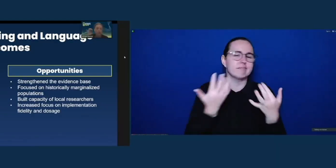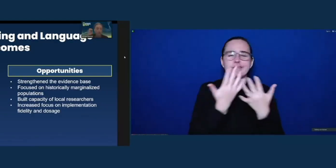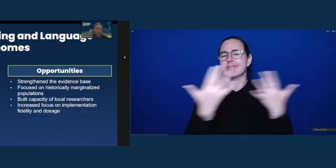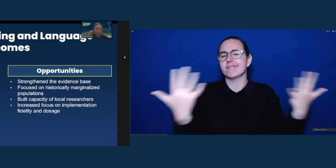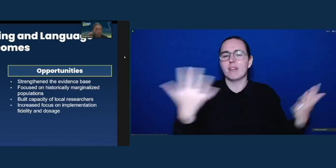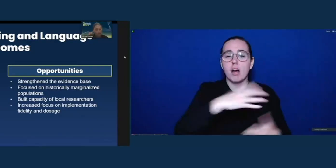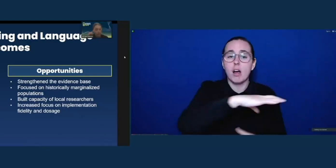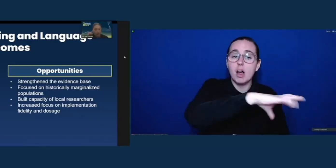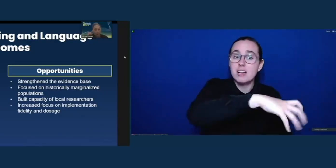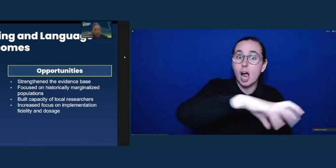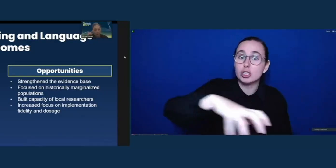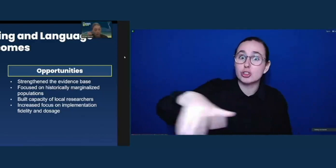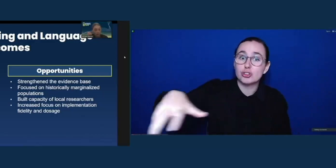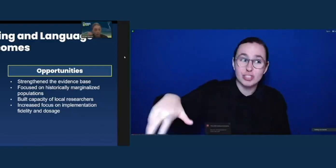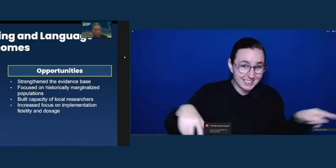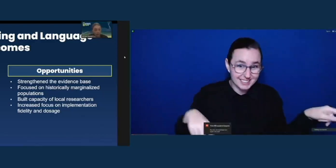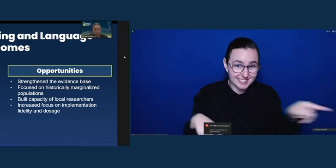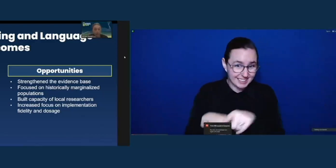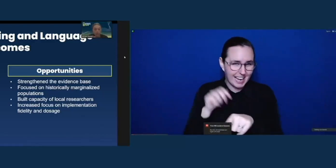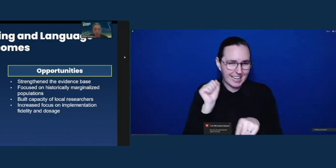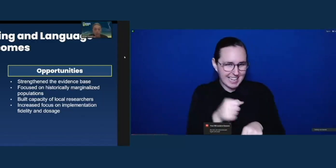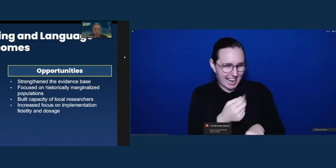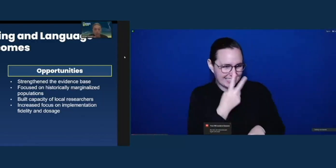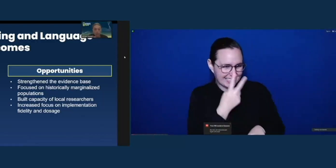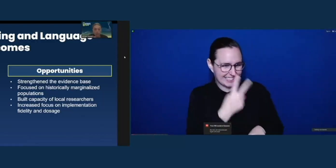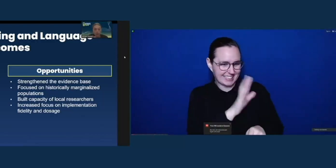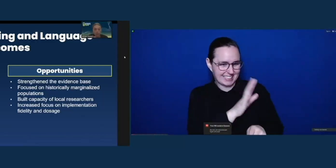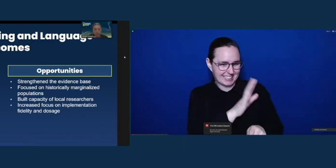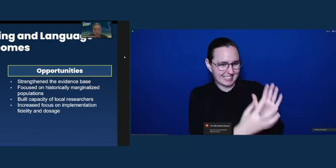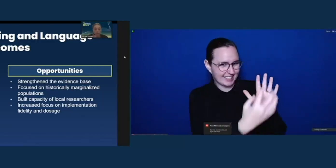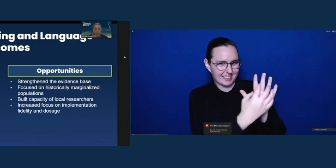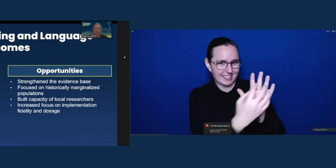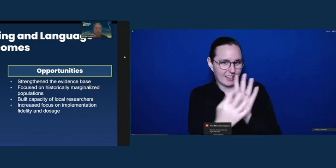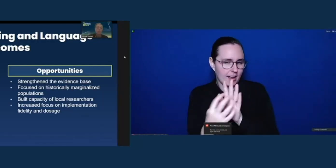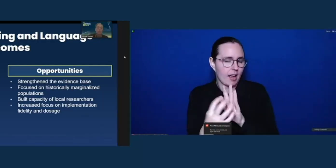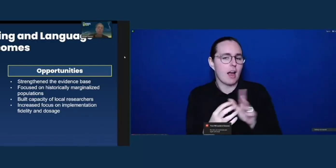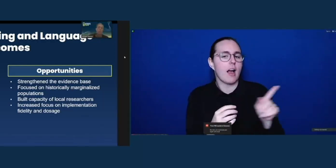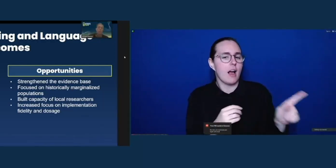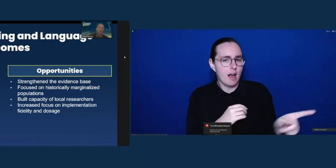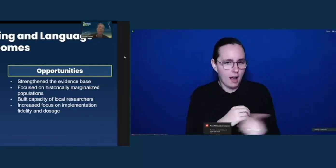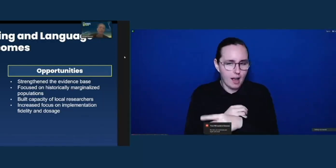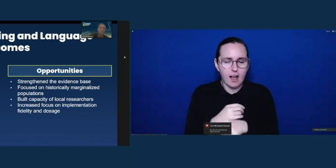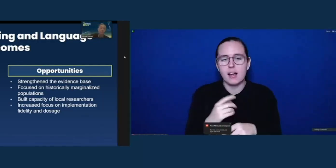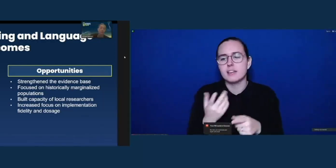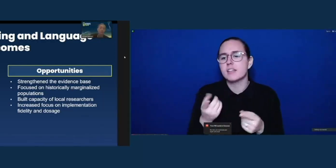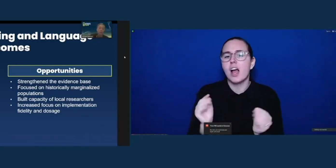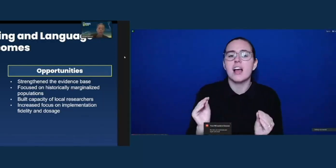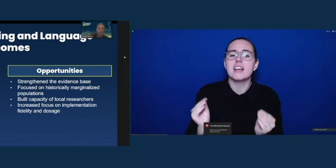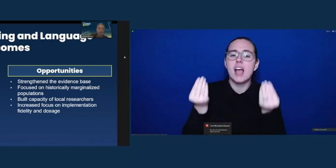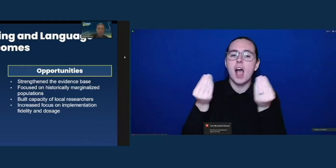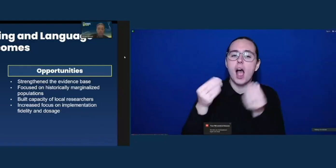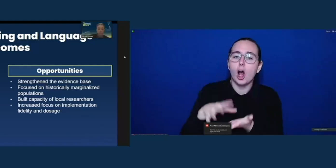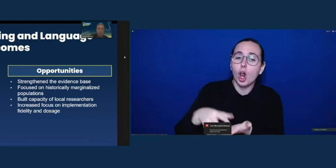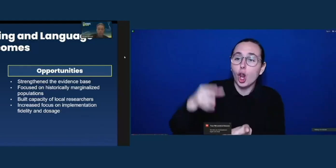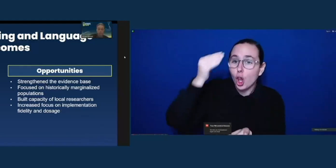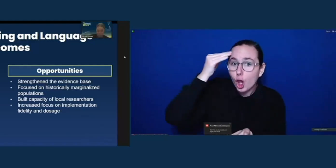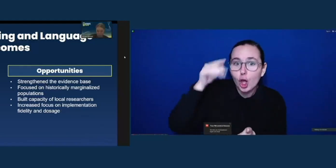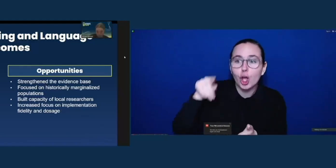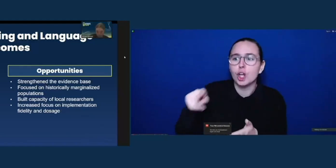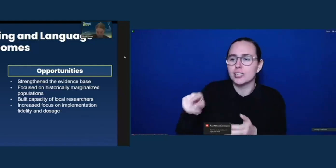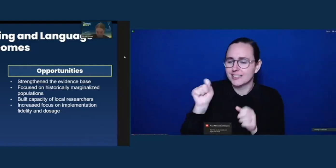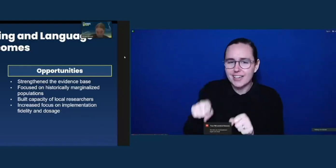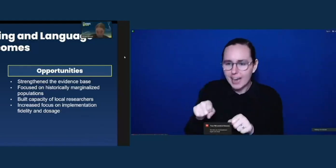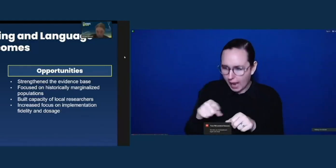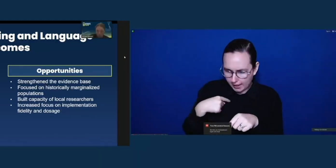the bottom of a young learner being assessed using an early grade reading assessment. She